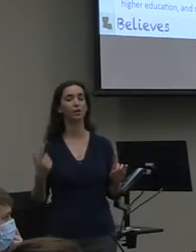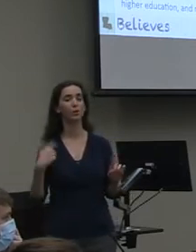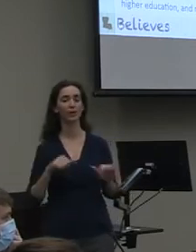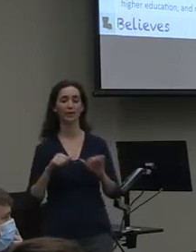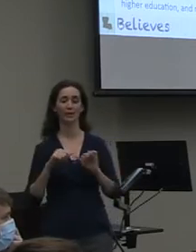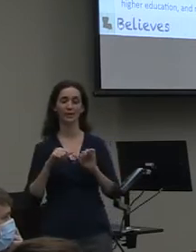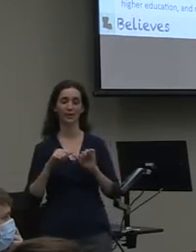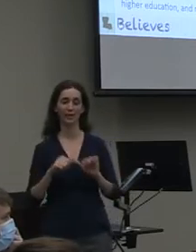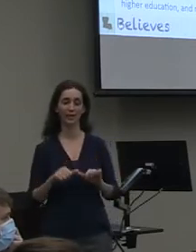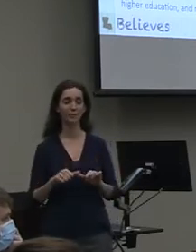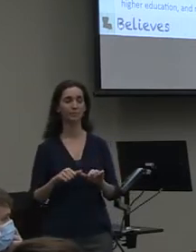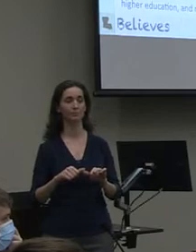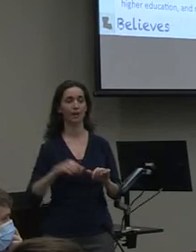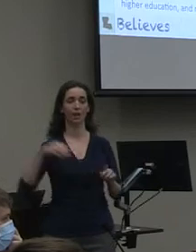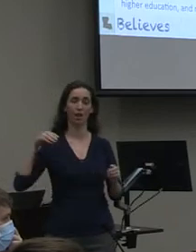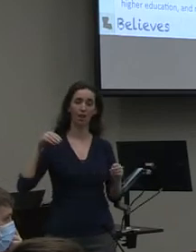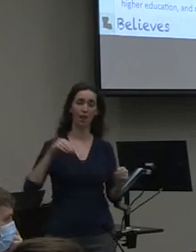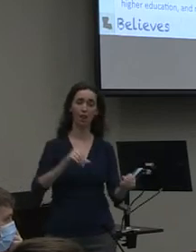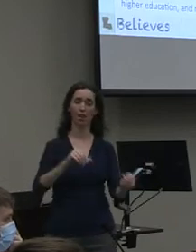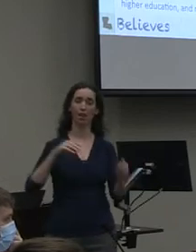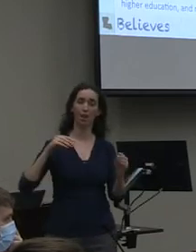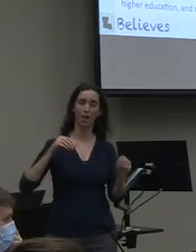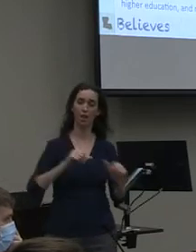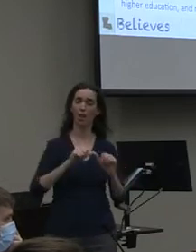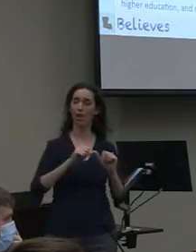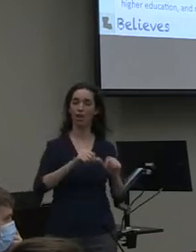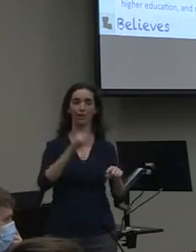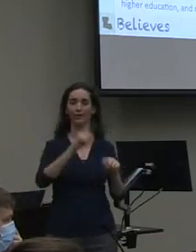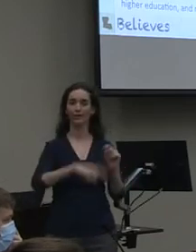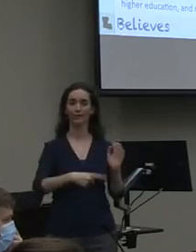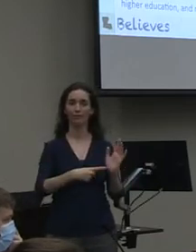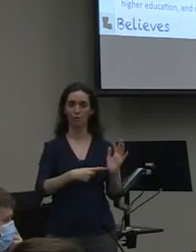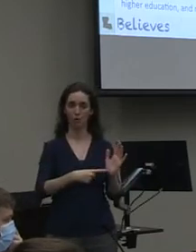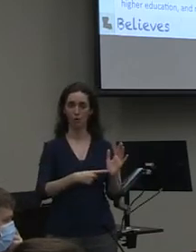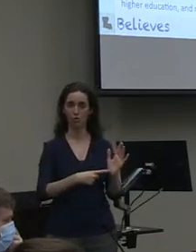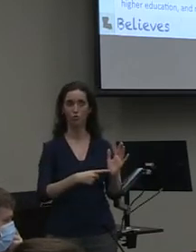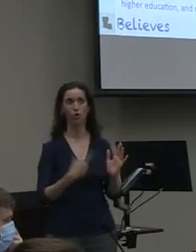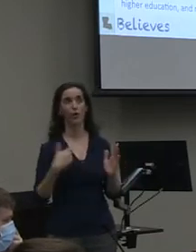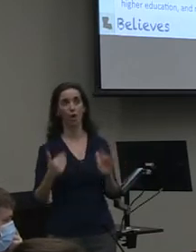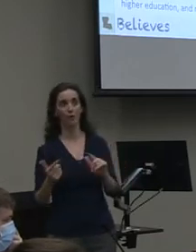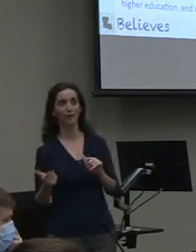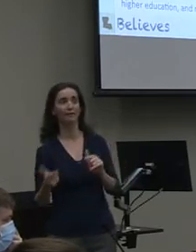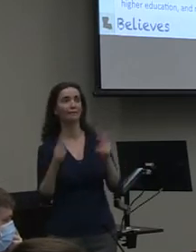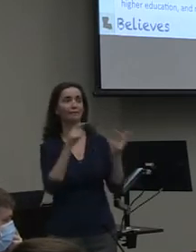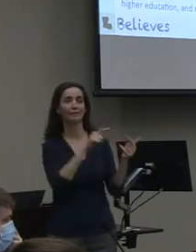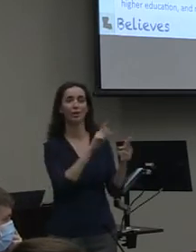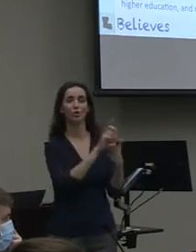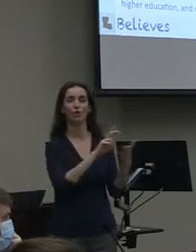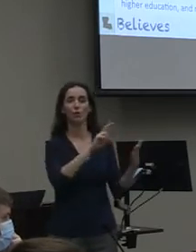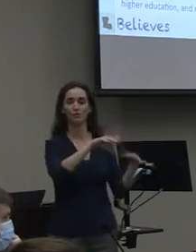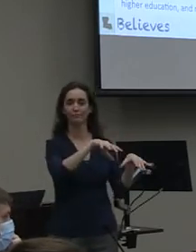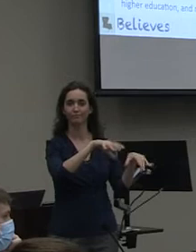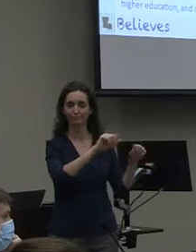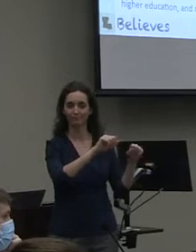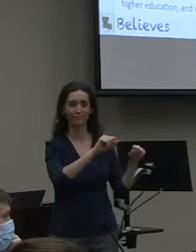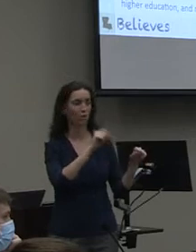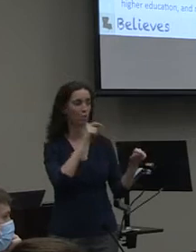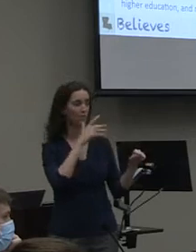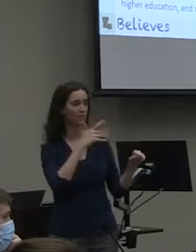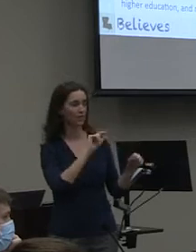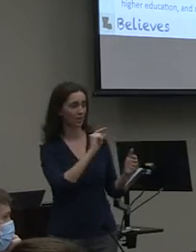the extensive cost of that, so we're hoping that the universities will then in turn send those